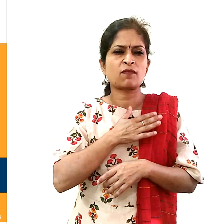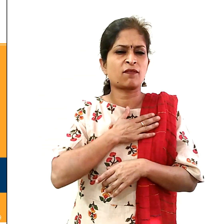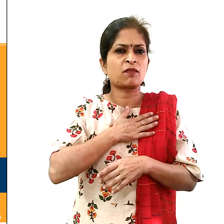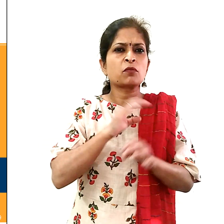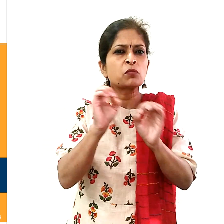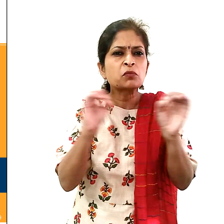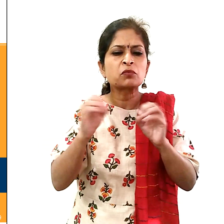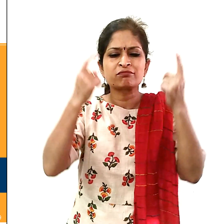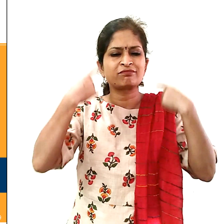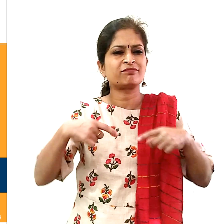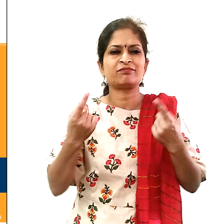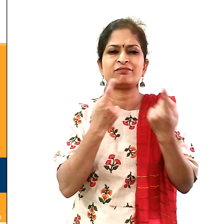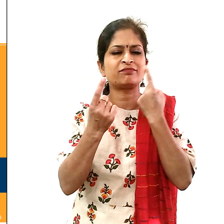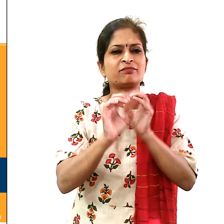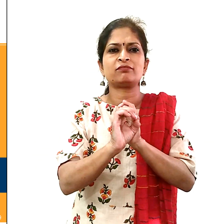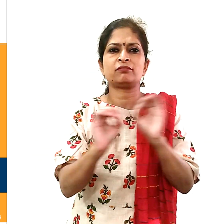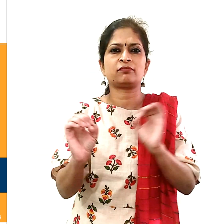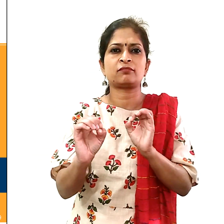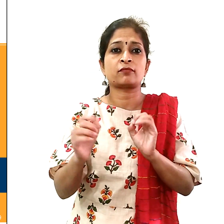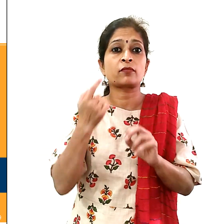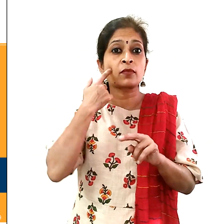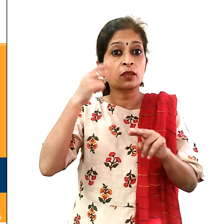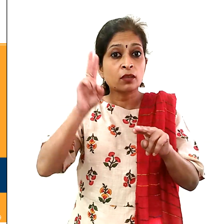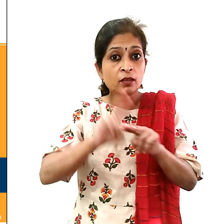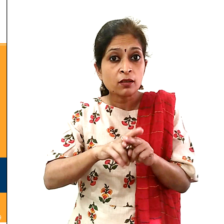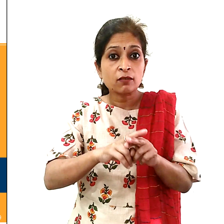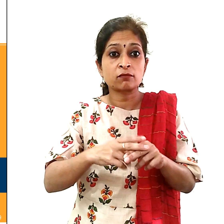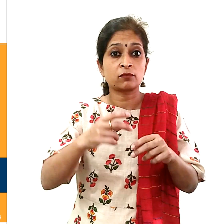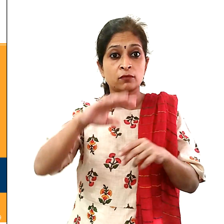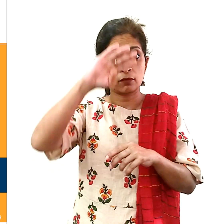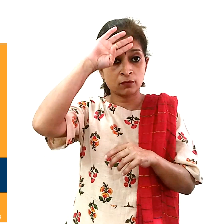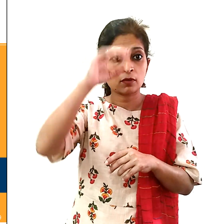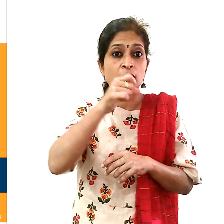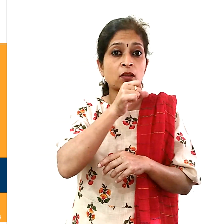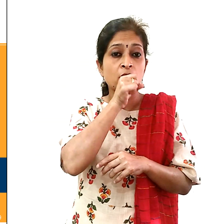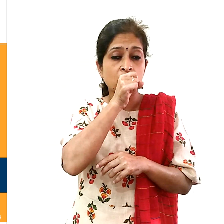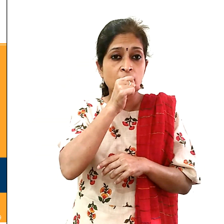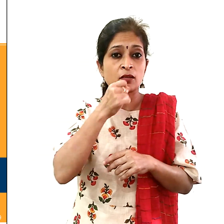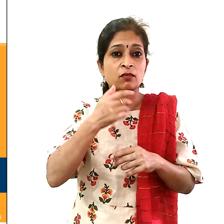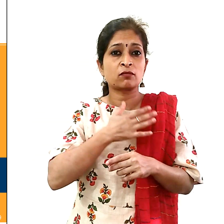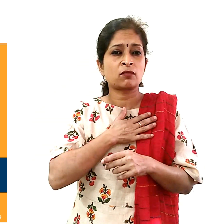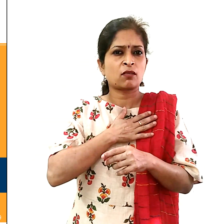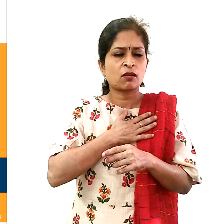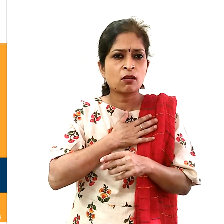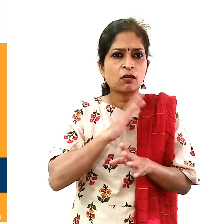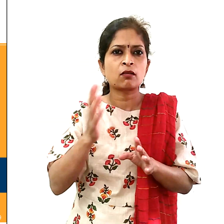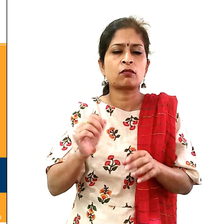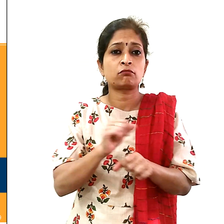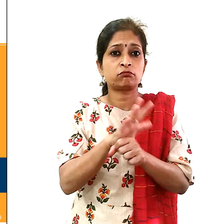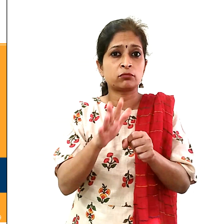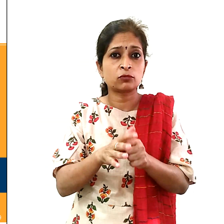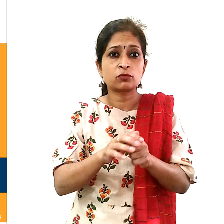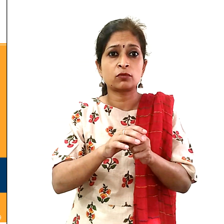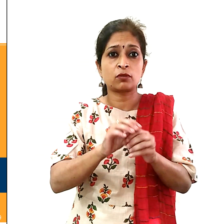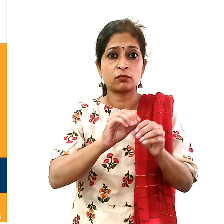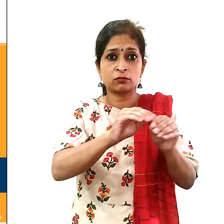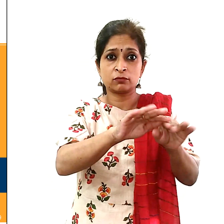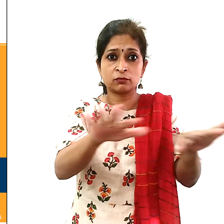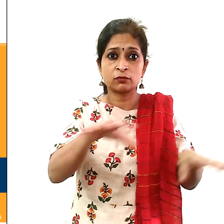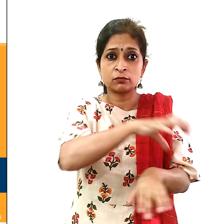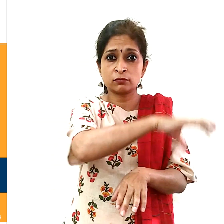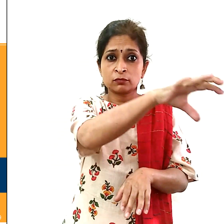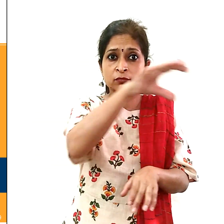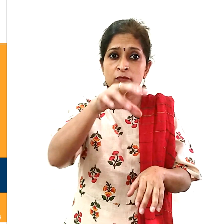or difficulty in breathing. If you have any of these symptoms and have traveled to any of the COVID-19